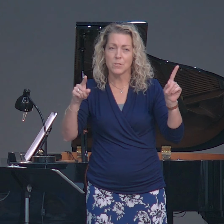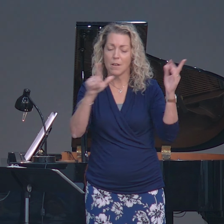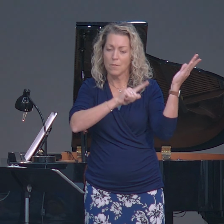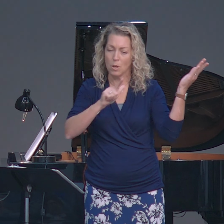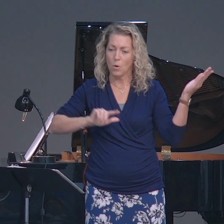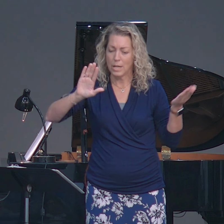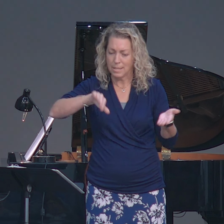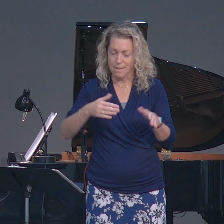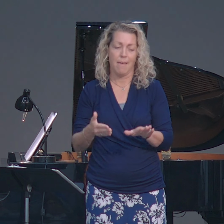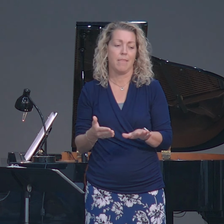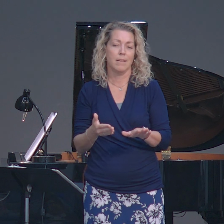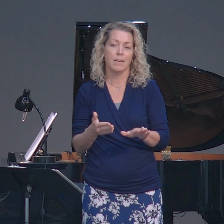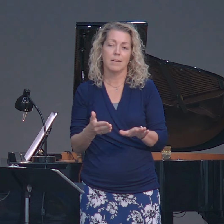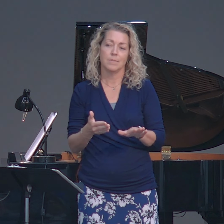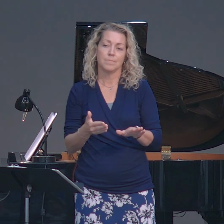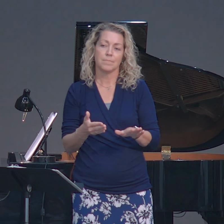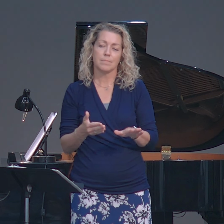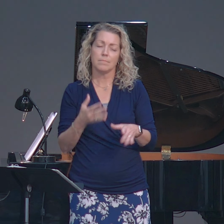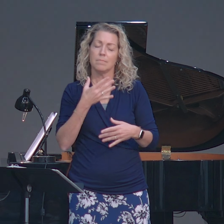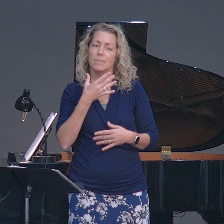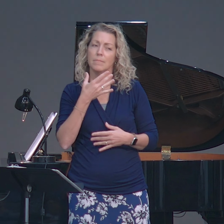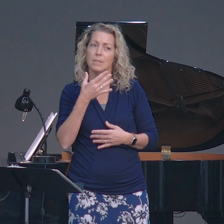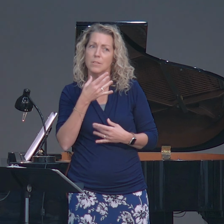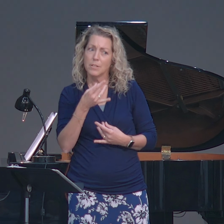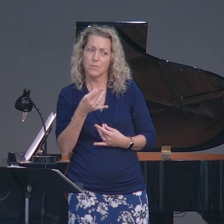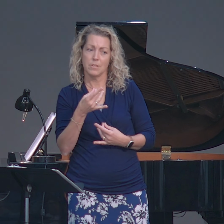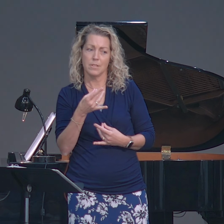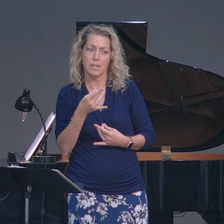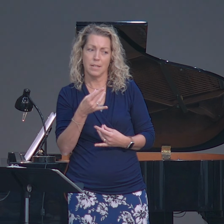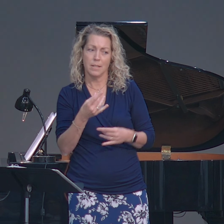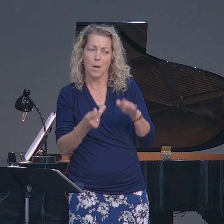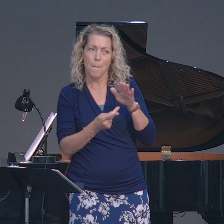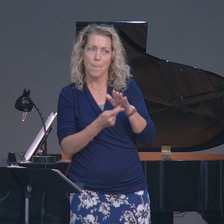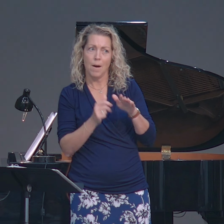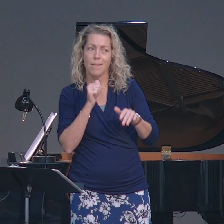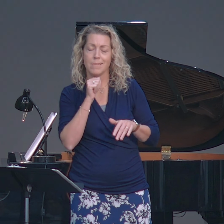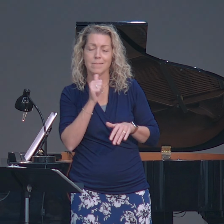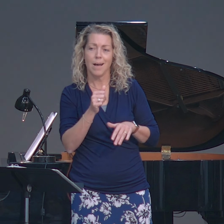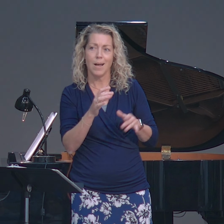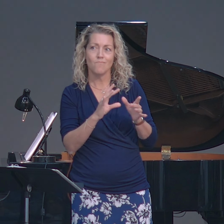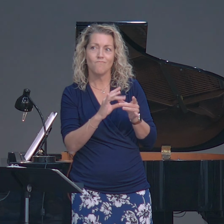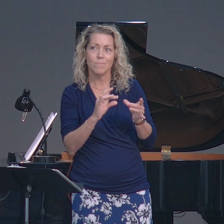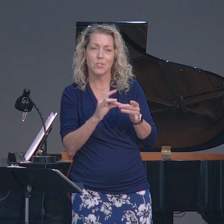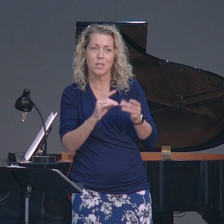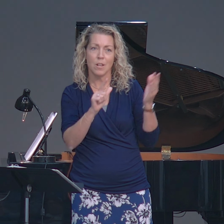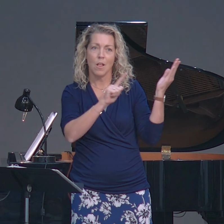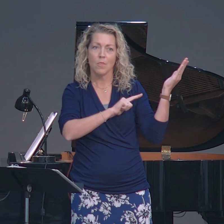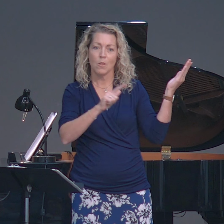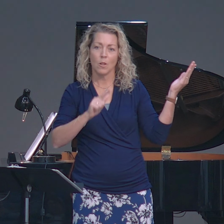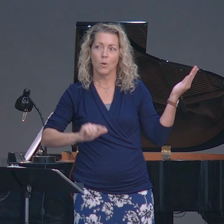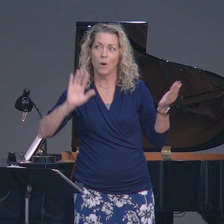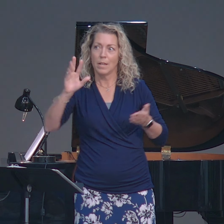death. Now, it's interesting that he doesn't mention the Lord's resurrection.